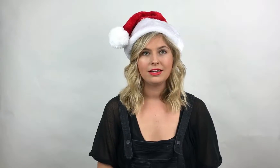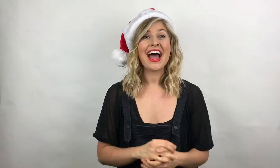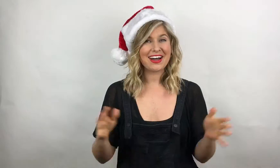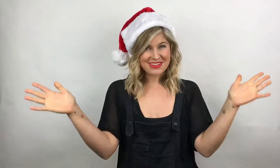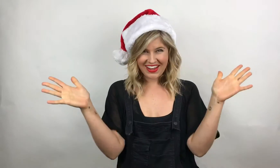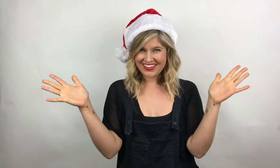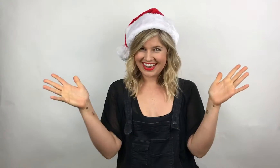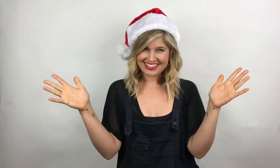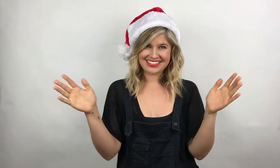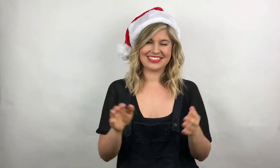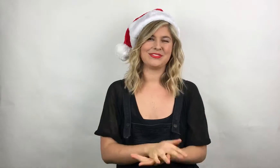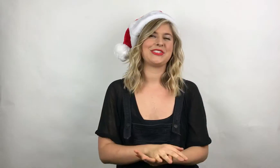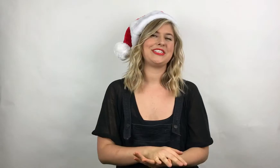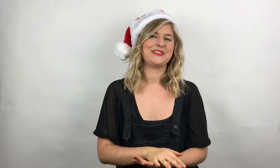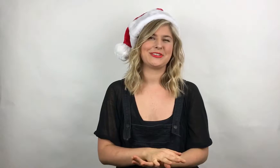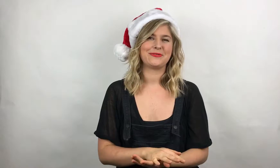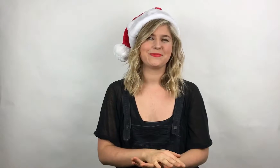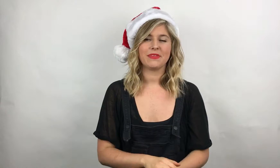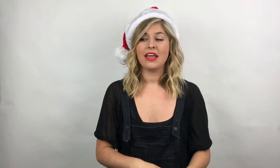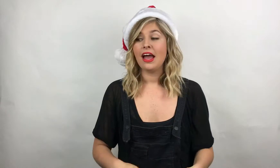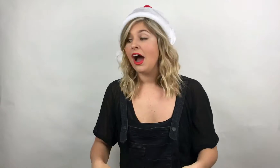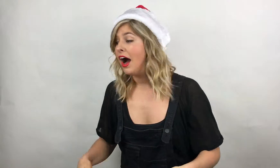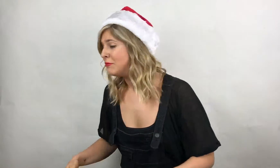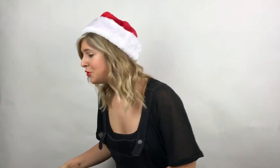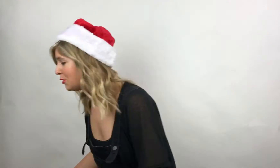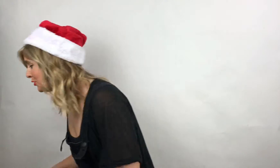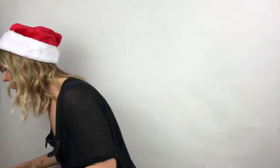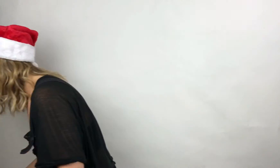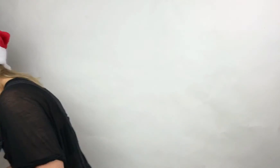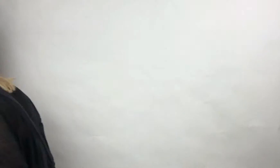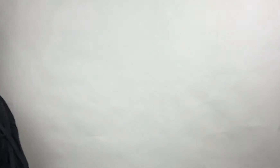Okay. Happy holidays, and we'll see you soon. I'm so shaky.